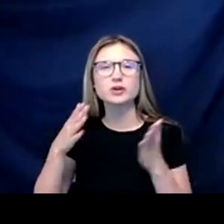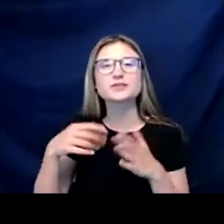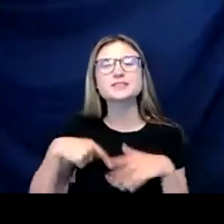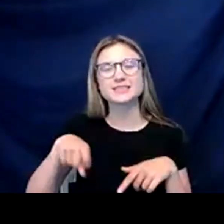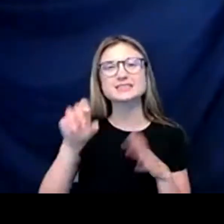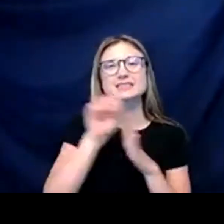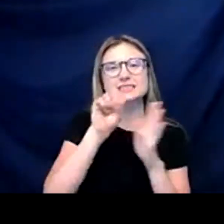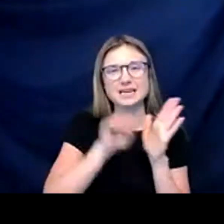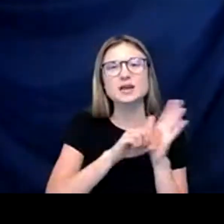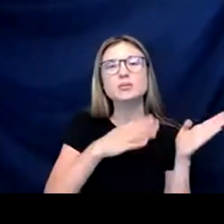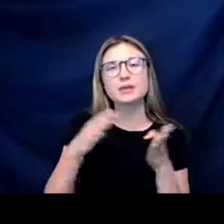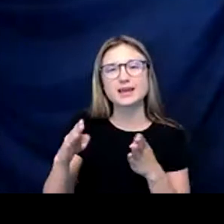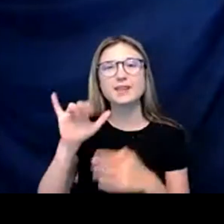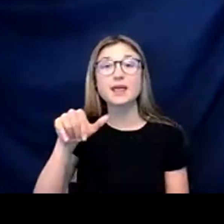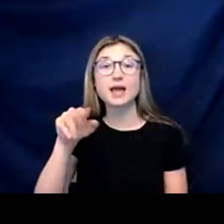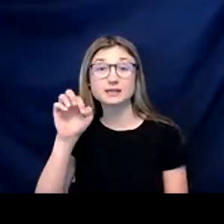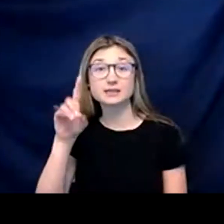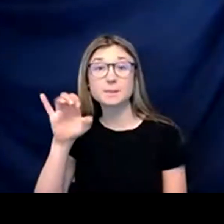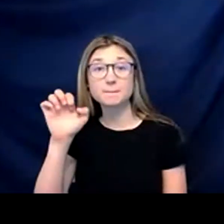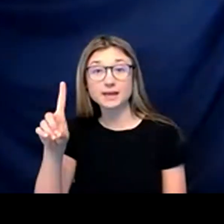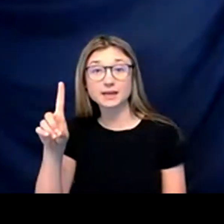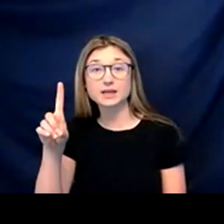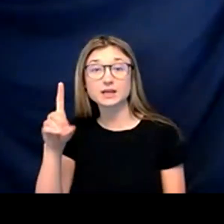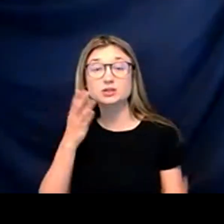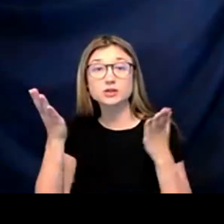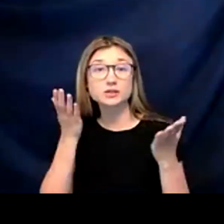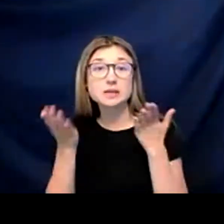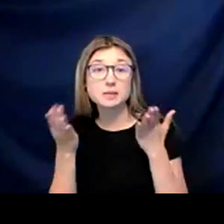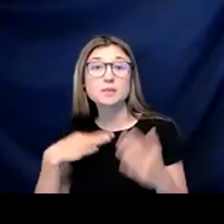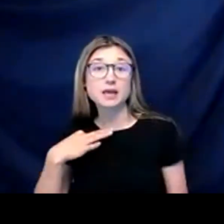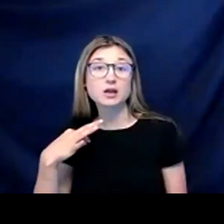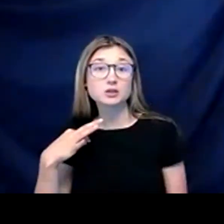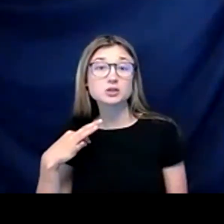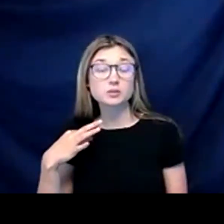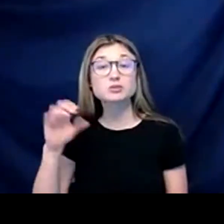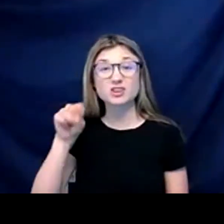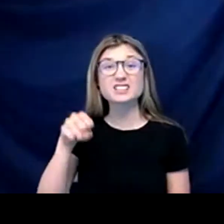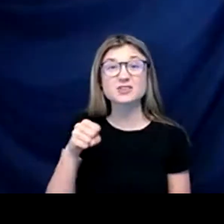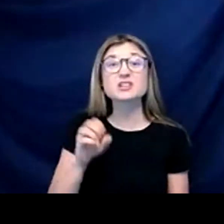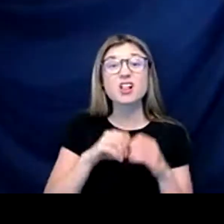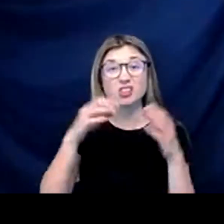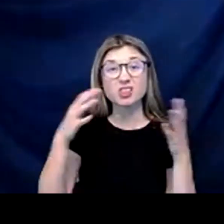Medicaid service that may be eligible. So yes, there's a lot there, and we're still trying to unpack it.